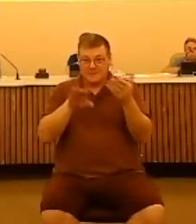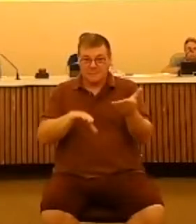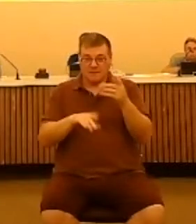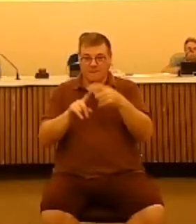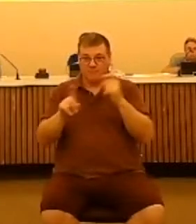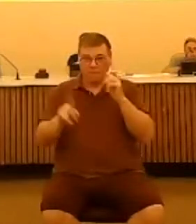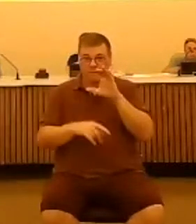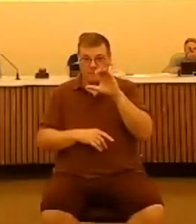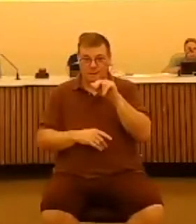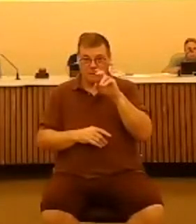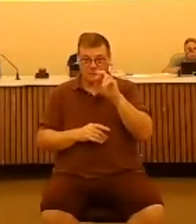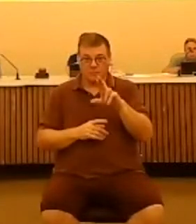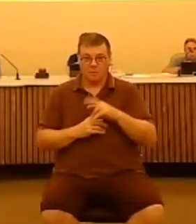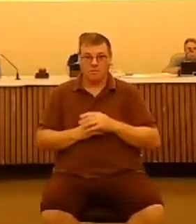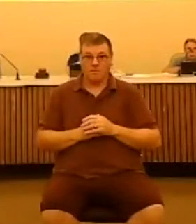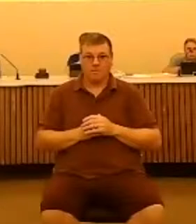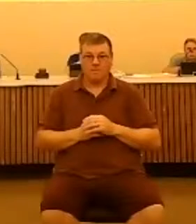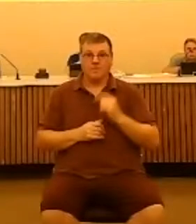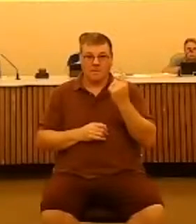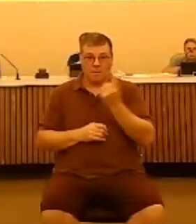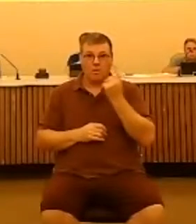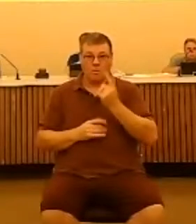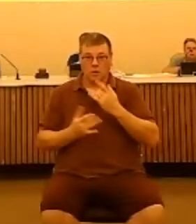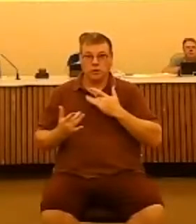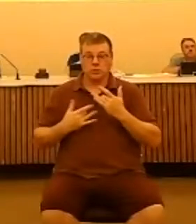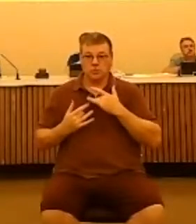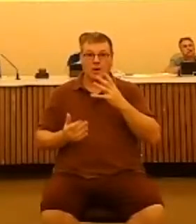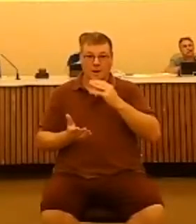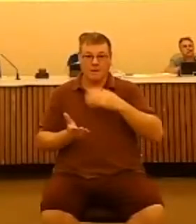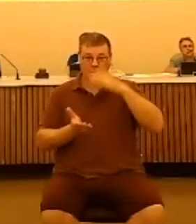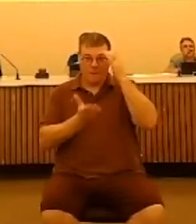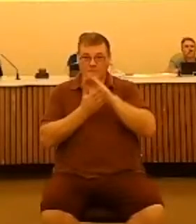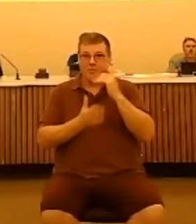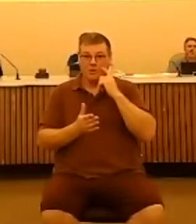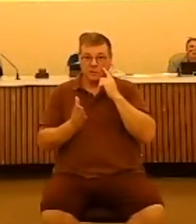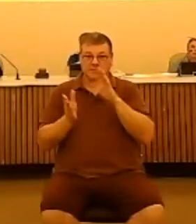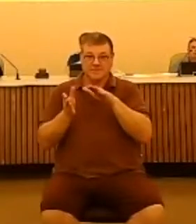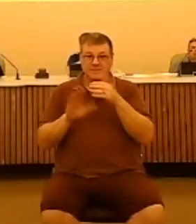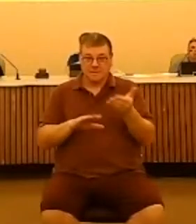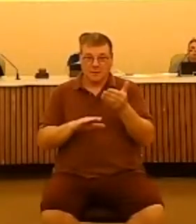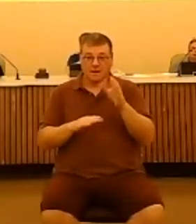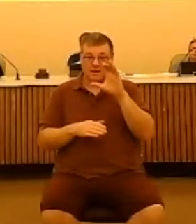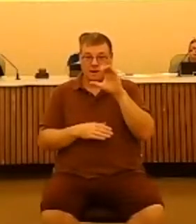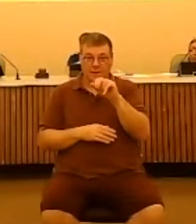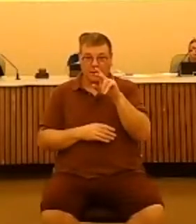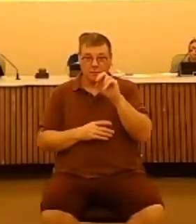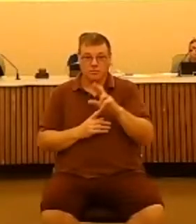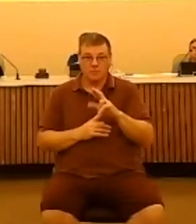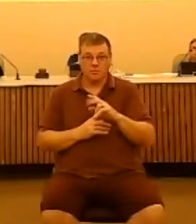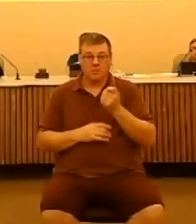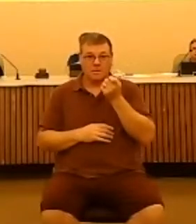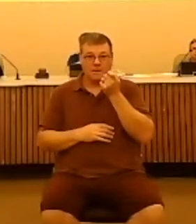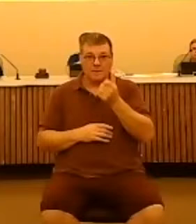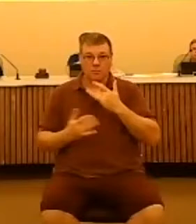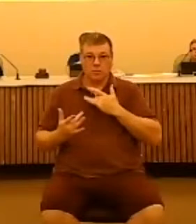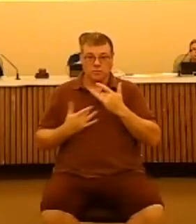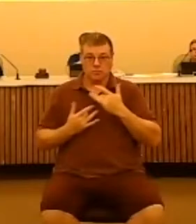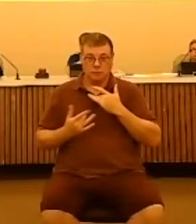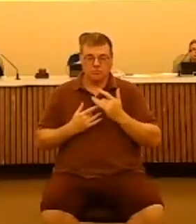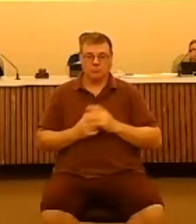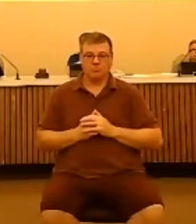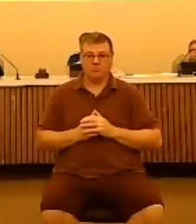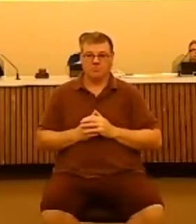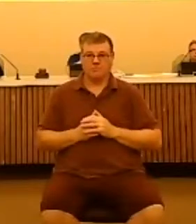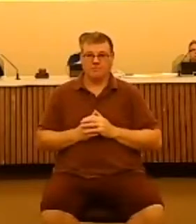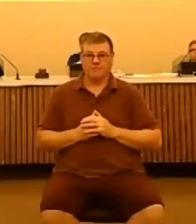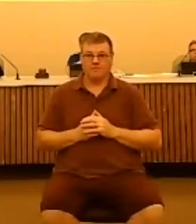cancer. So we were always a little concerned, and my husband just died of cancer too. So we've been a little concerned about that.